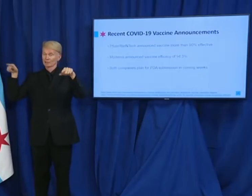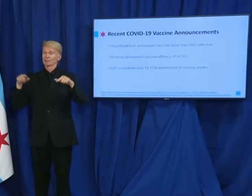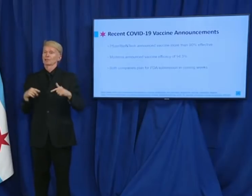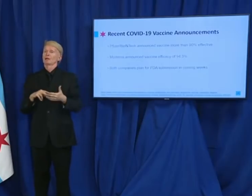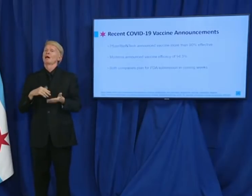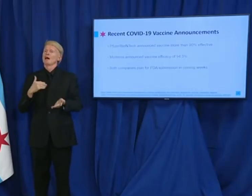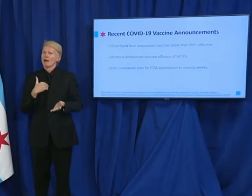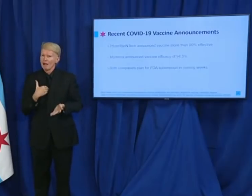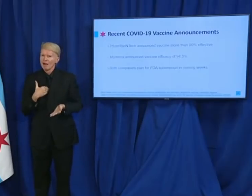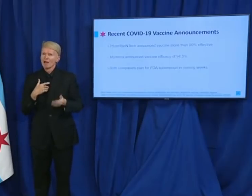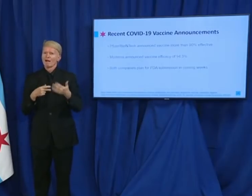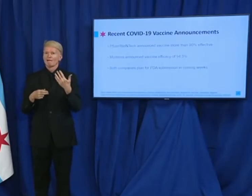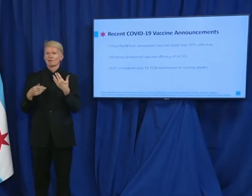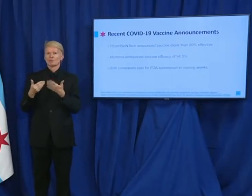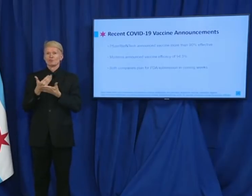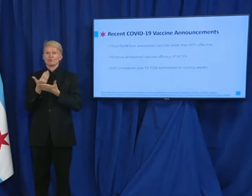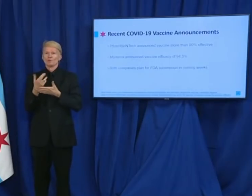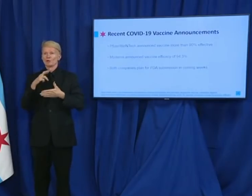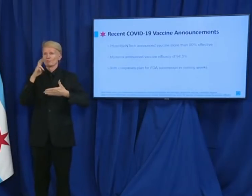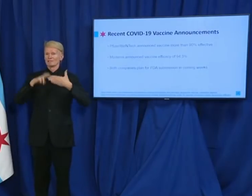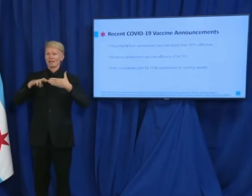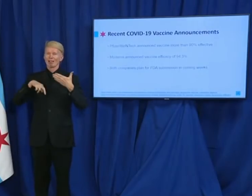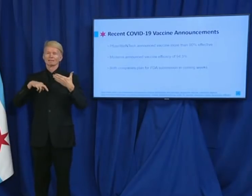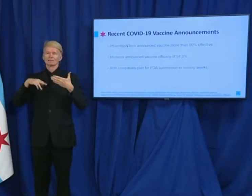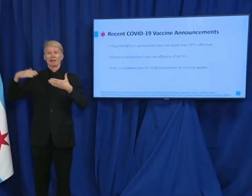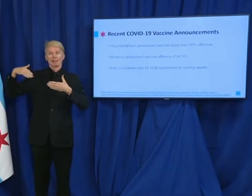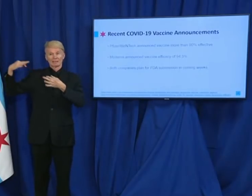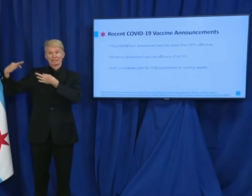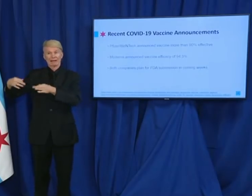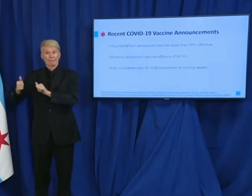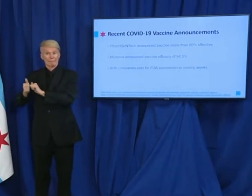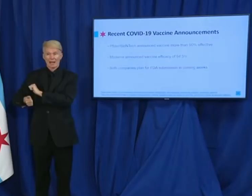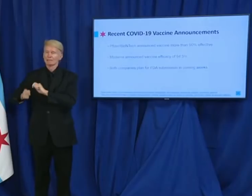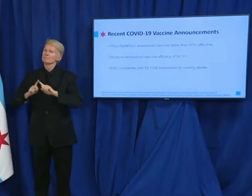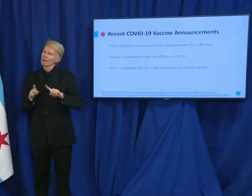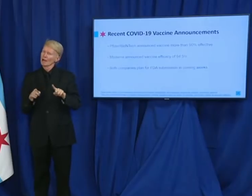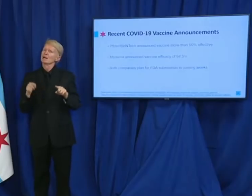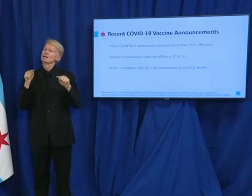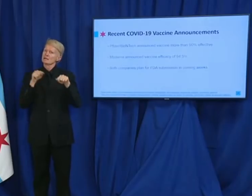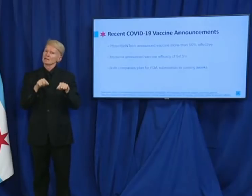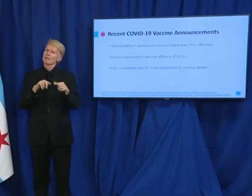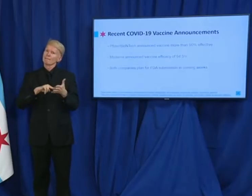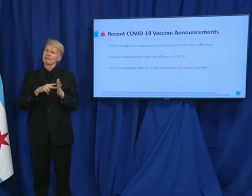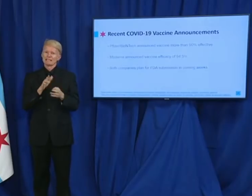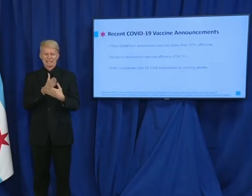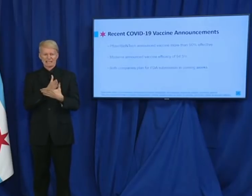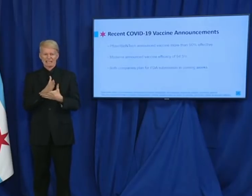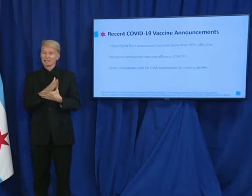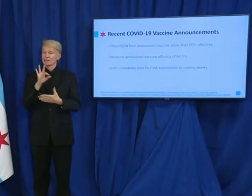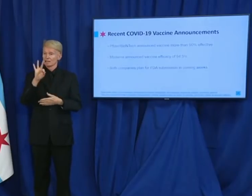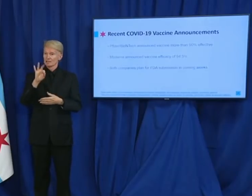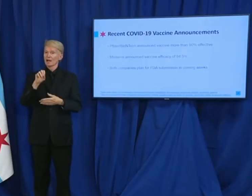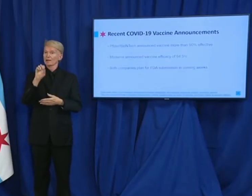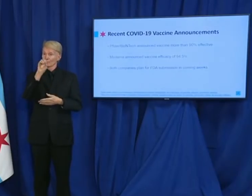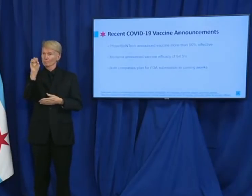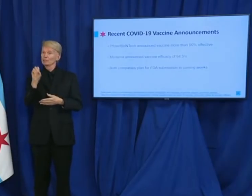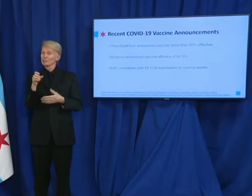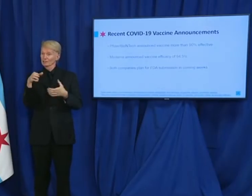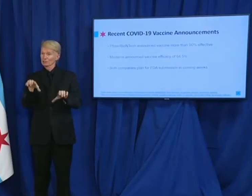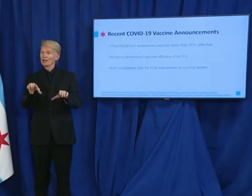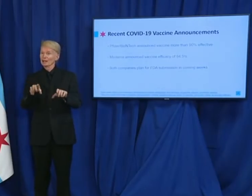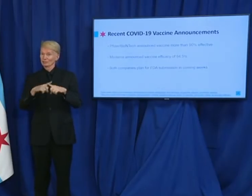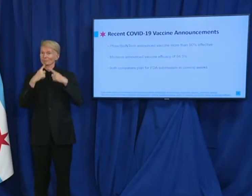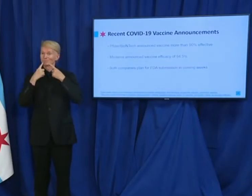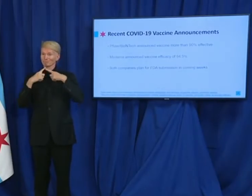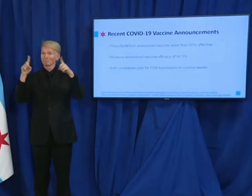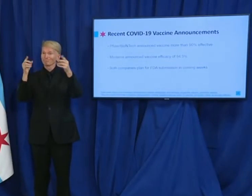some preliminary results, interim results, that the vaccine was more than 90% effective with a